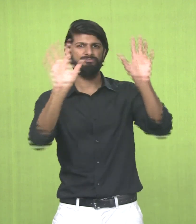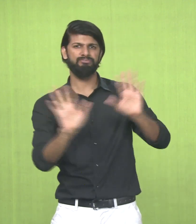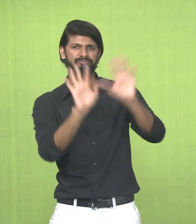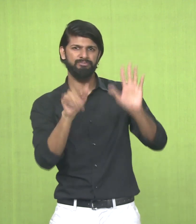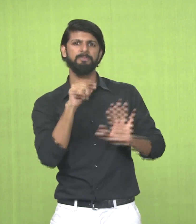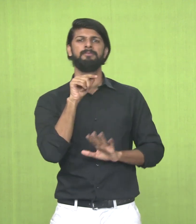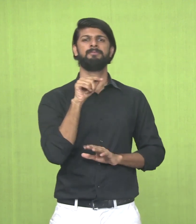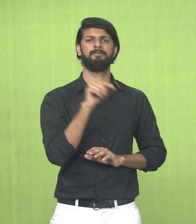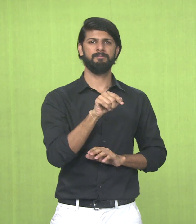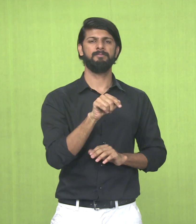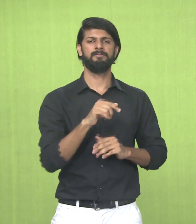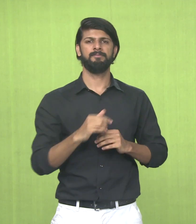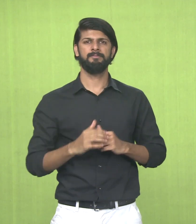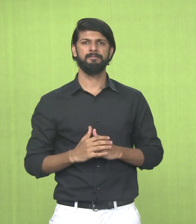and white, lime.